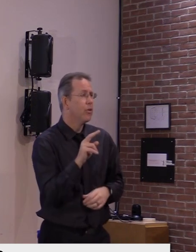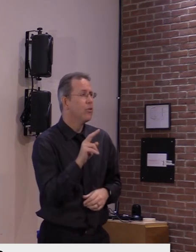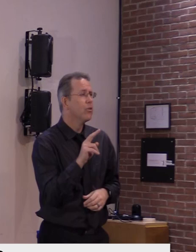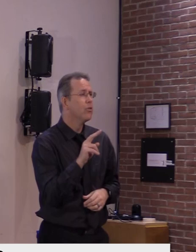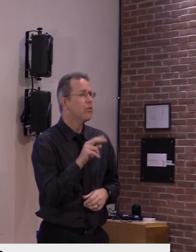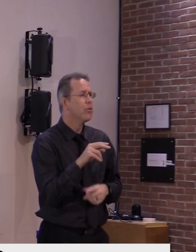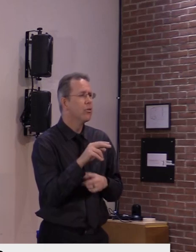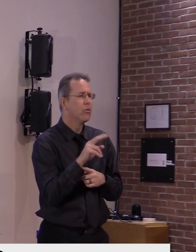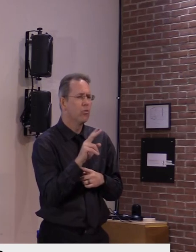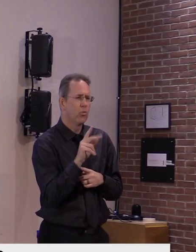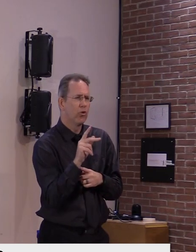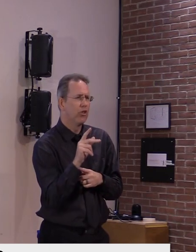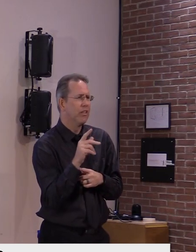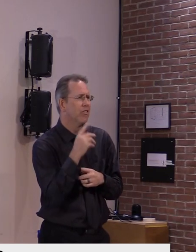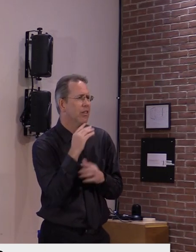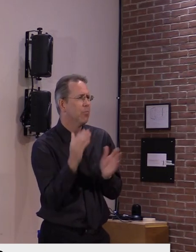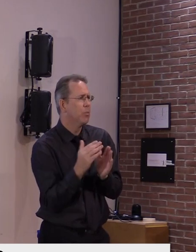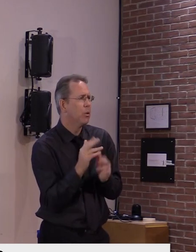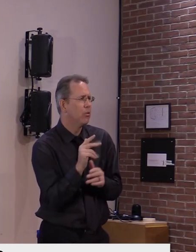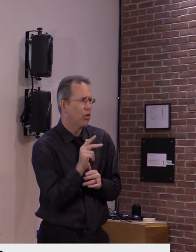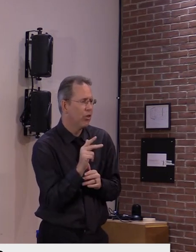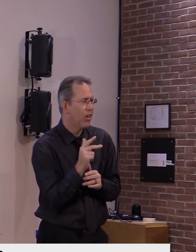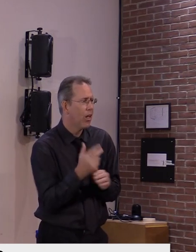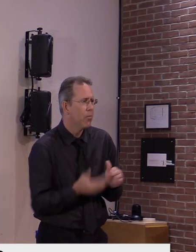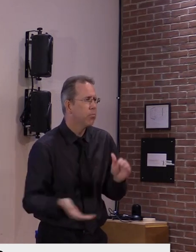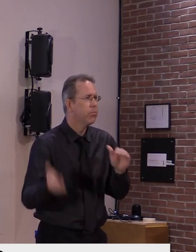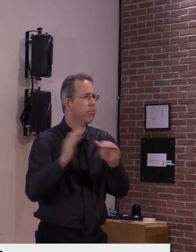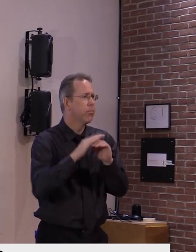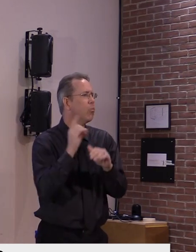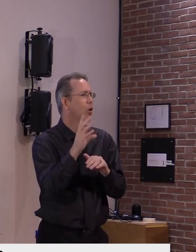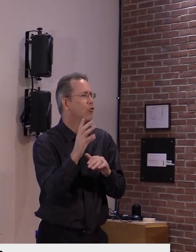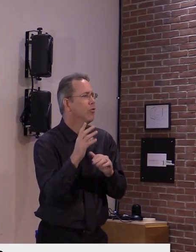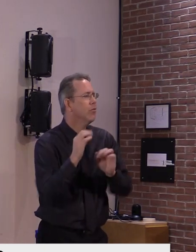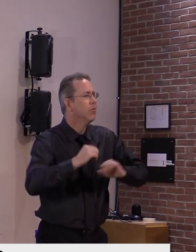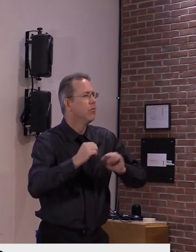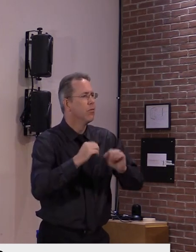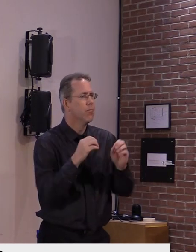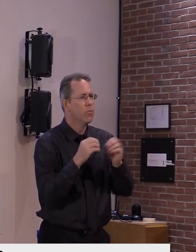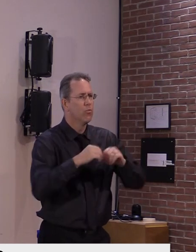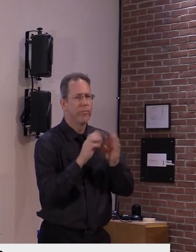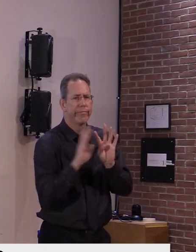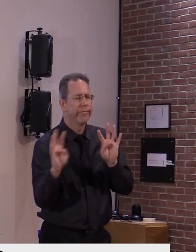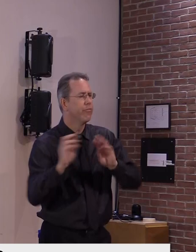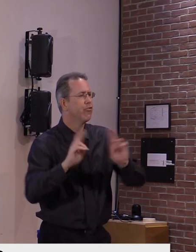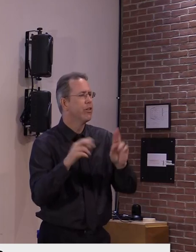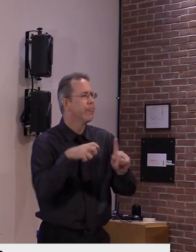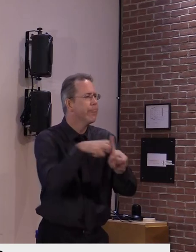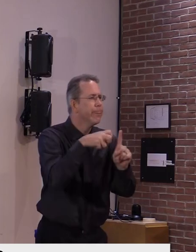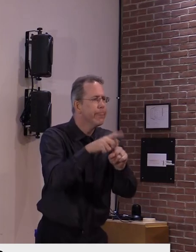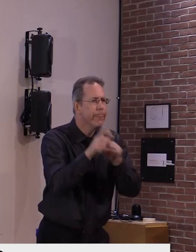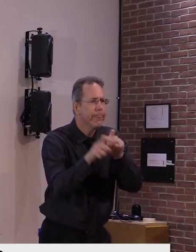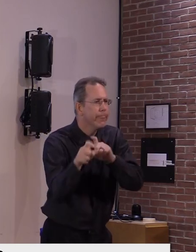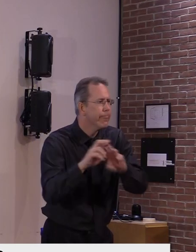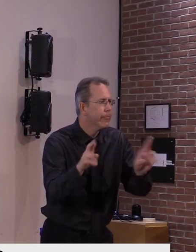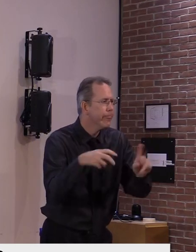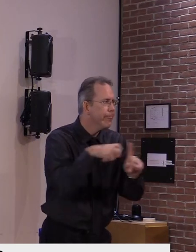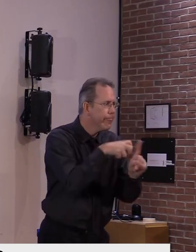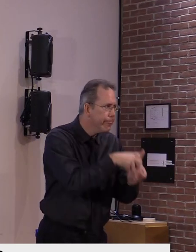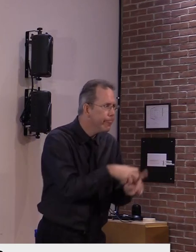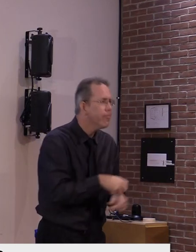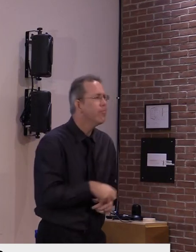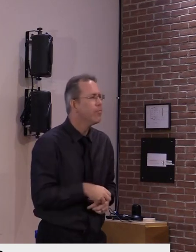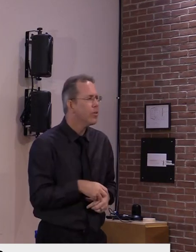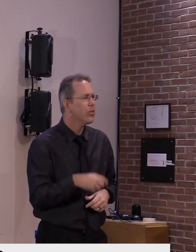up, we expect to move right up to 104